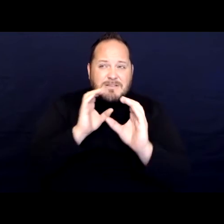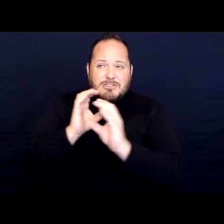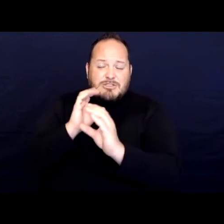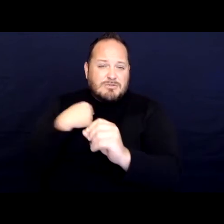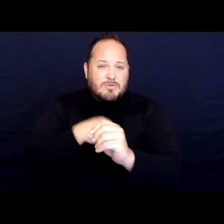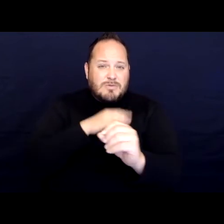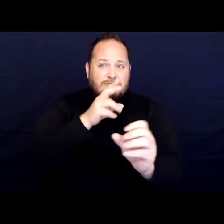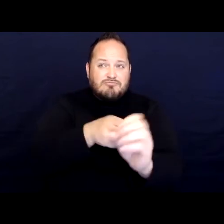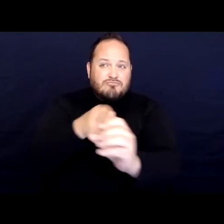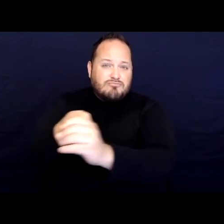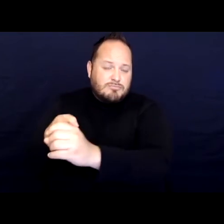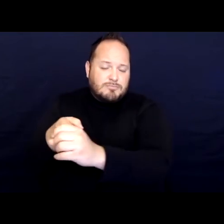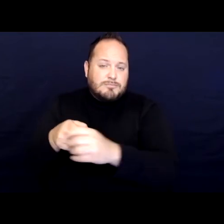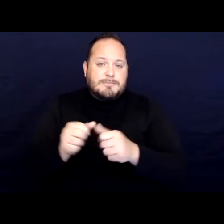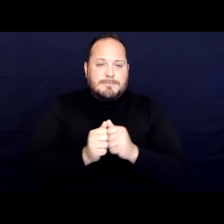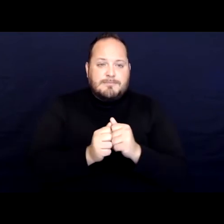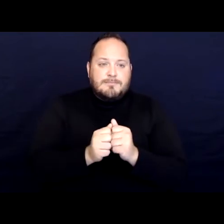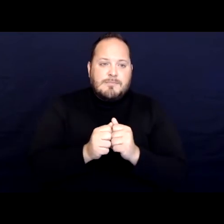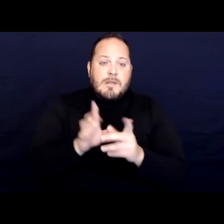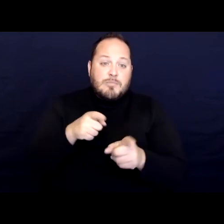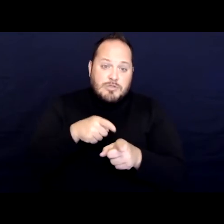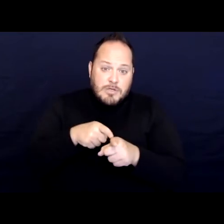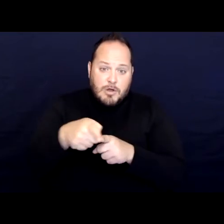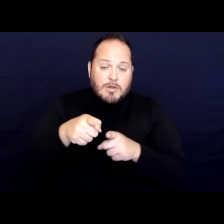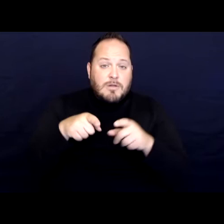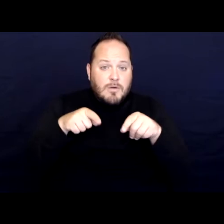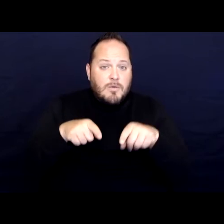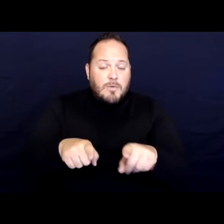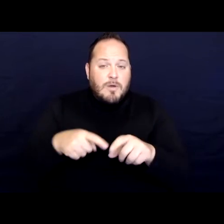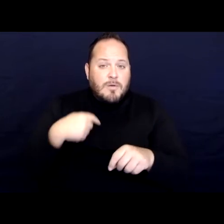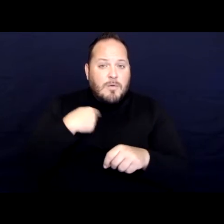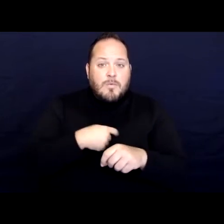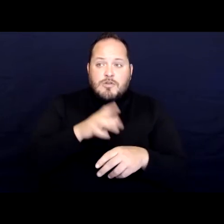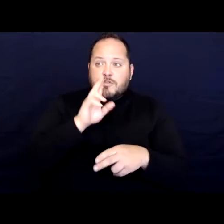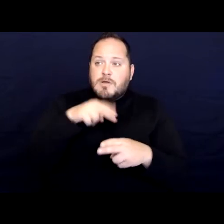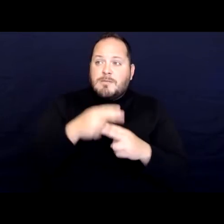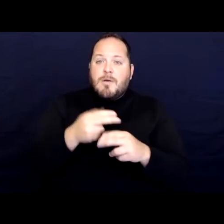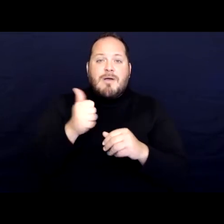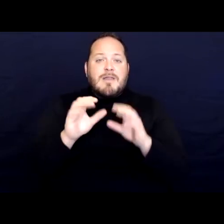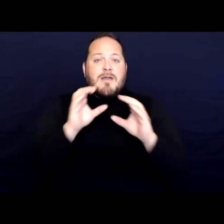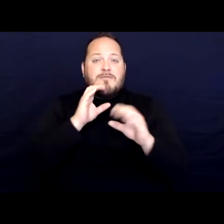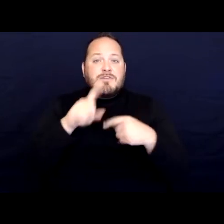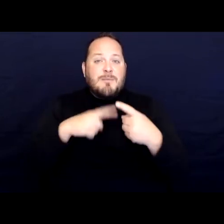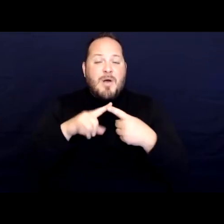and particularly when we were talking about, when there were any conversations about the disproportionate impact